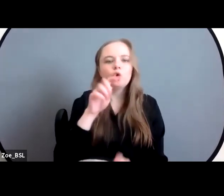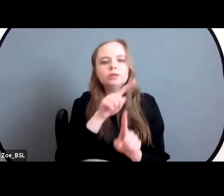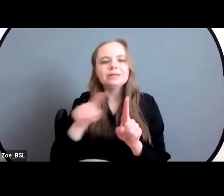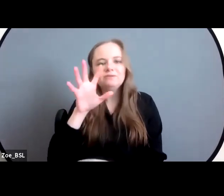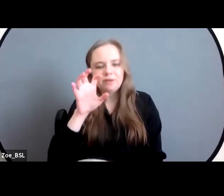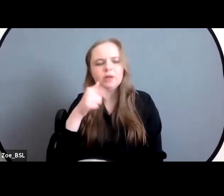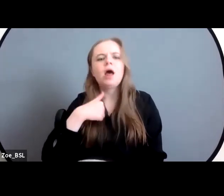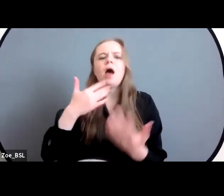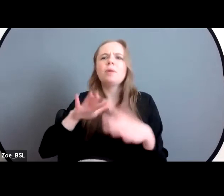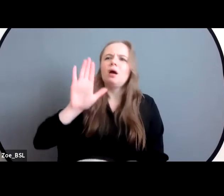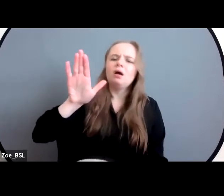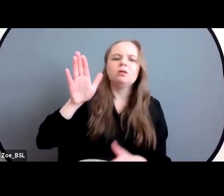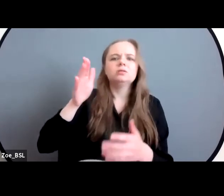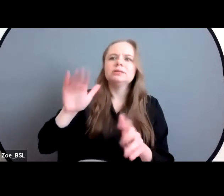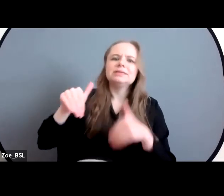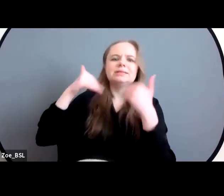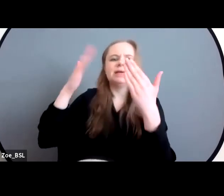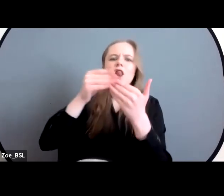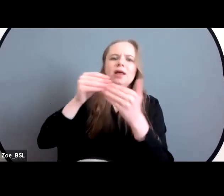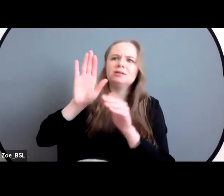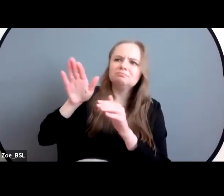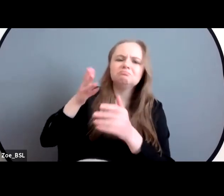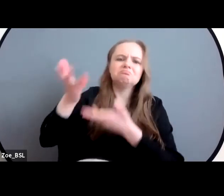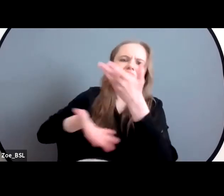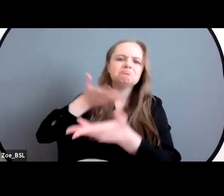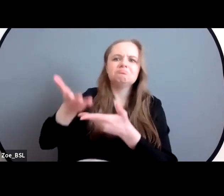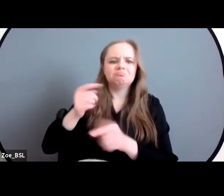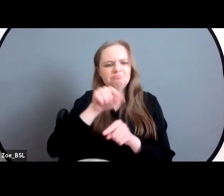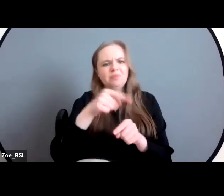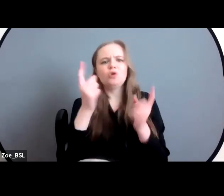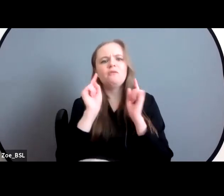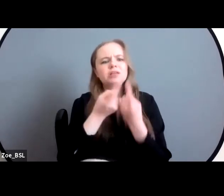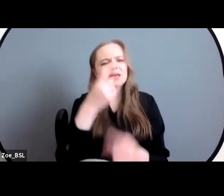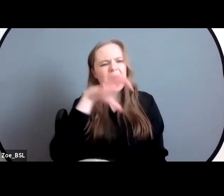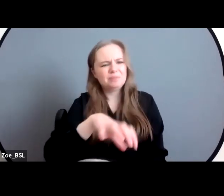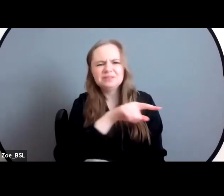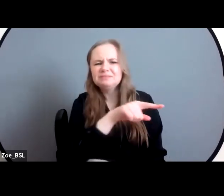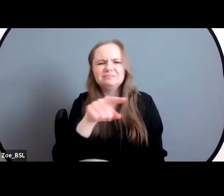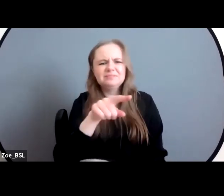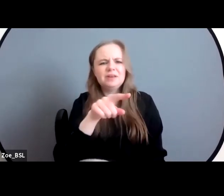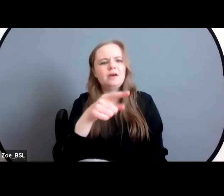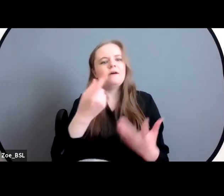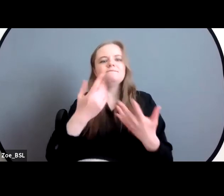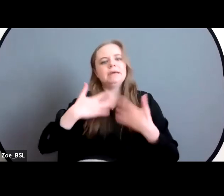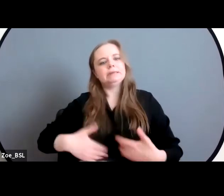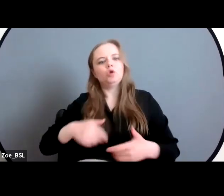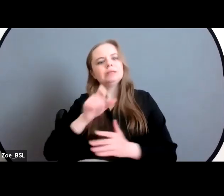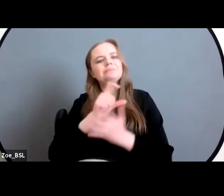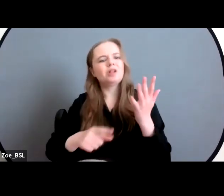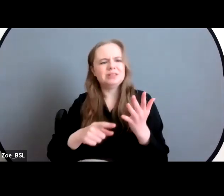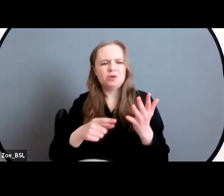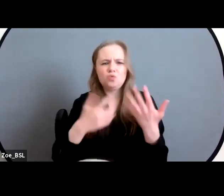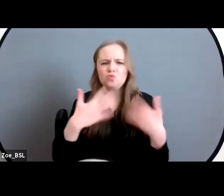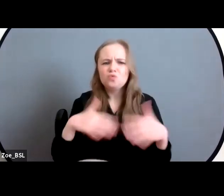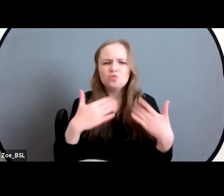leaders about how truly physically accessible our campus was, because someone with a physical disability, that was where I